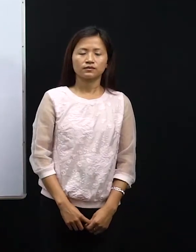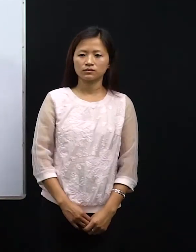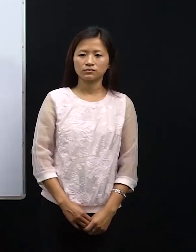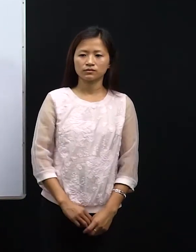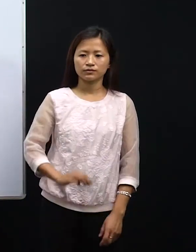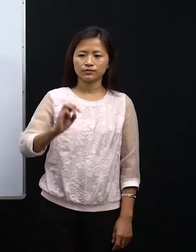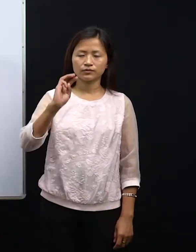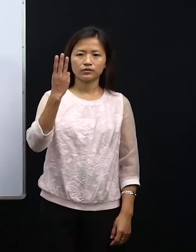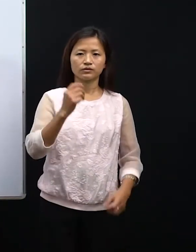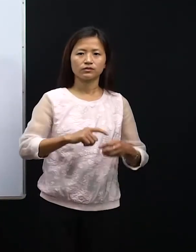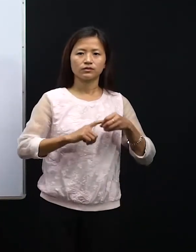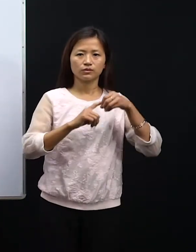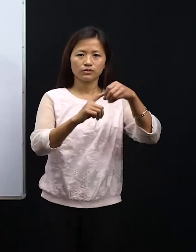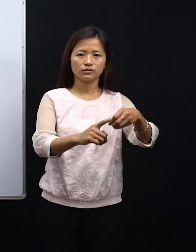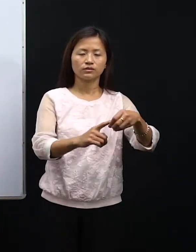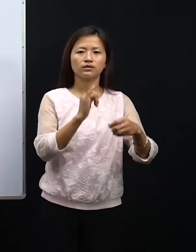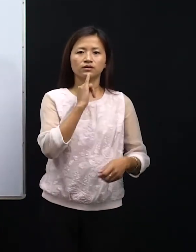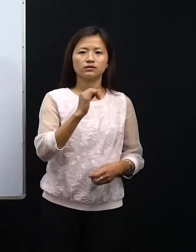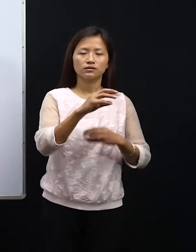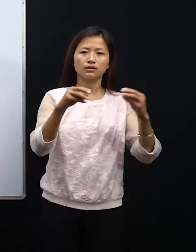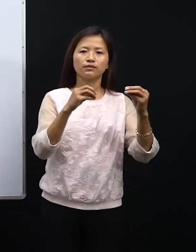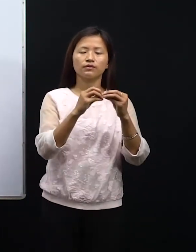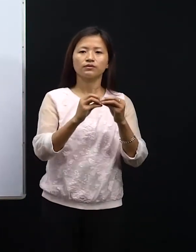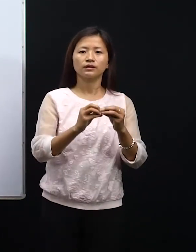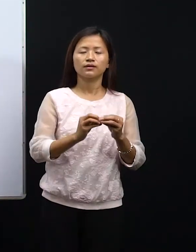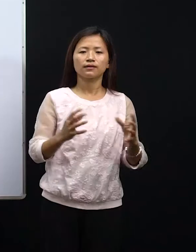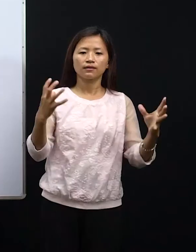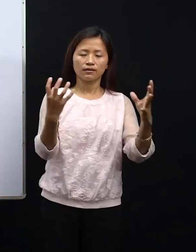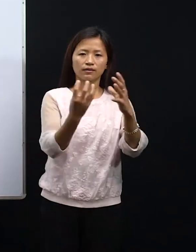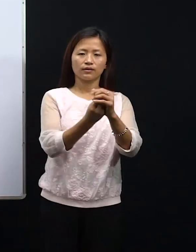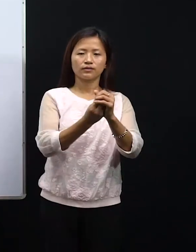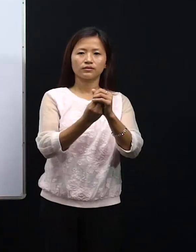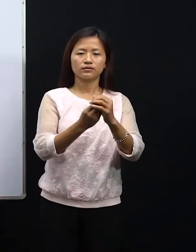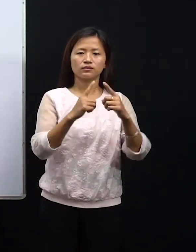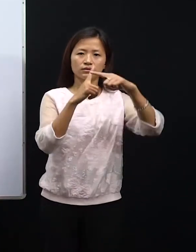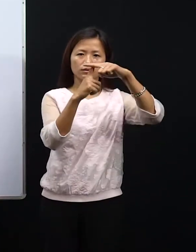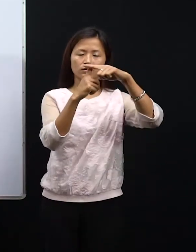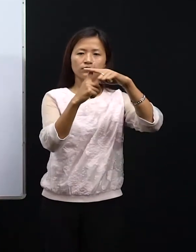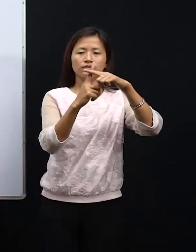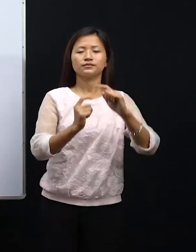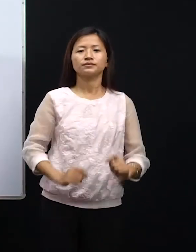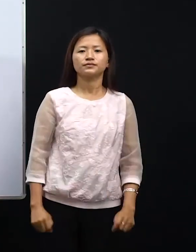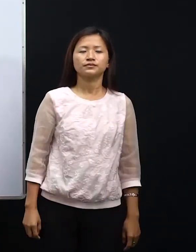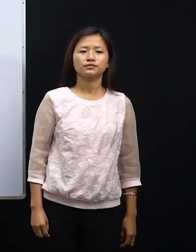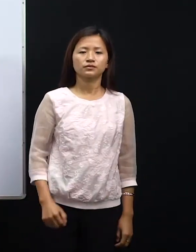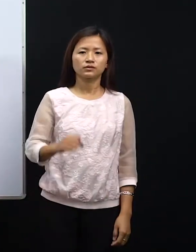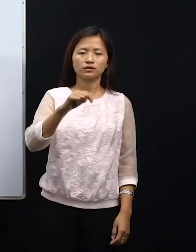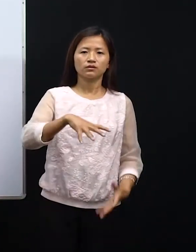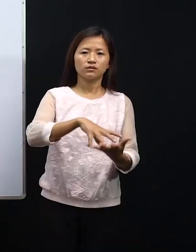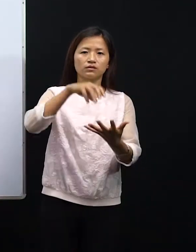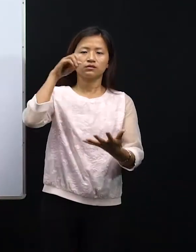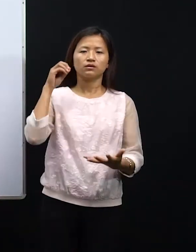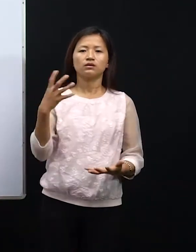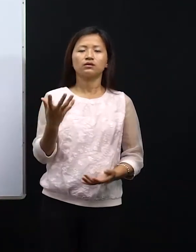The third question is about add the following, addition. It's about addition. So here we will learn